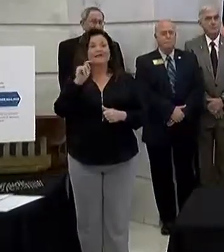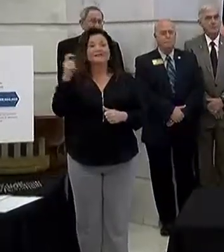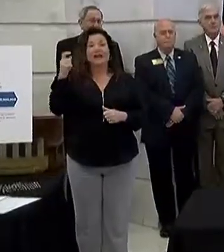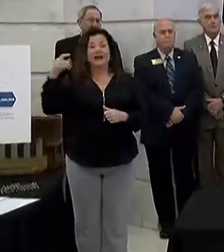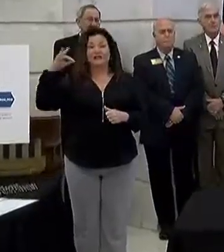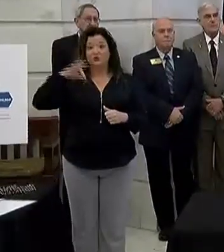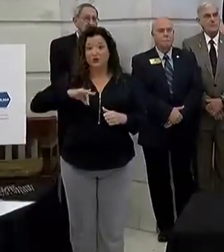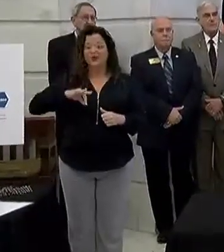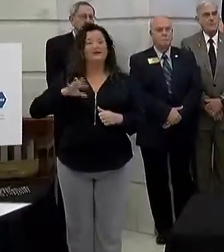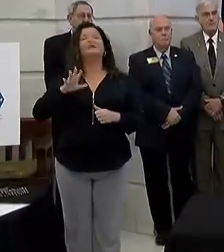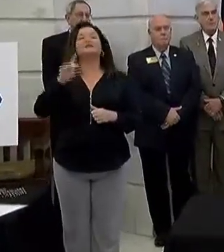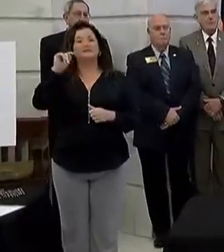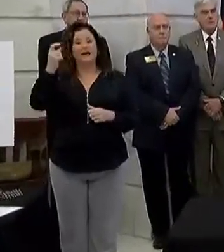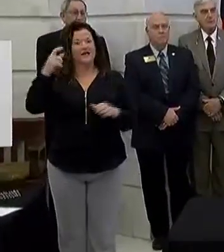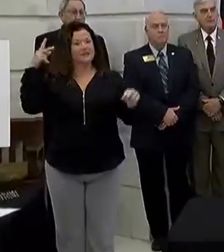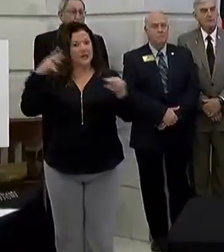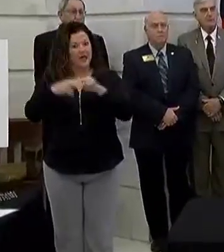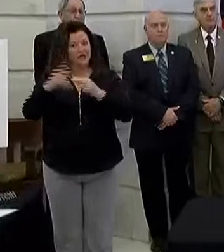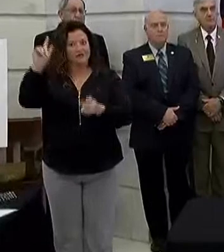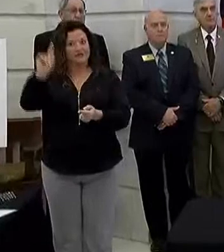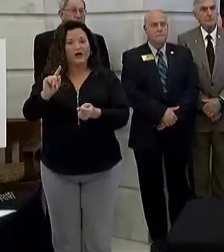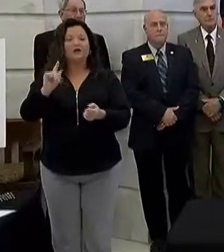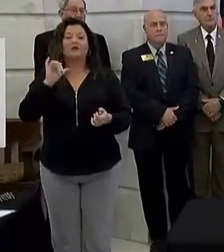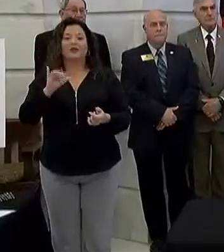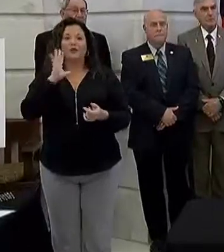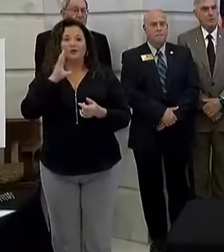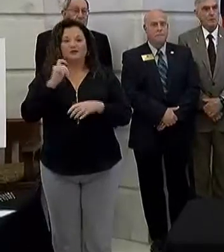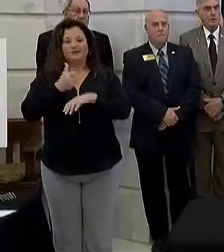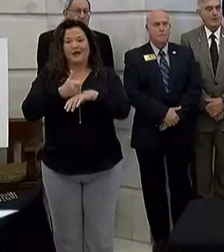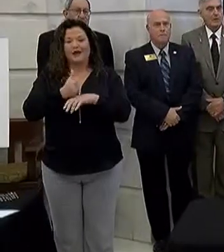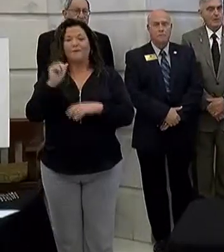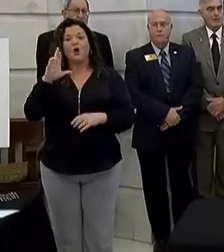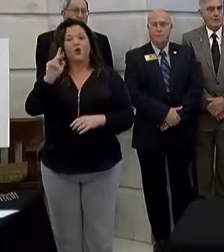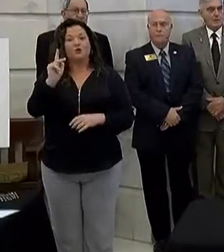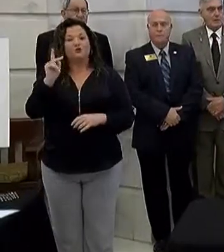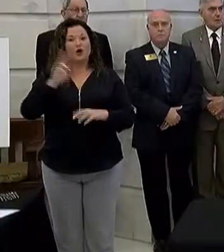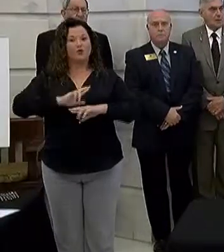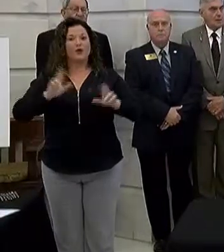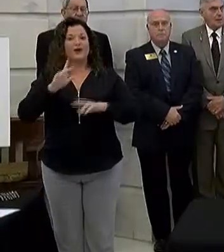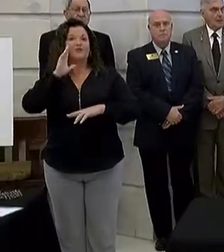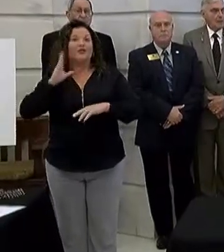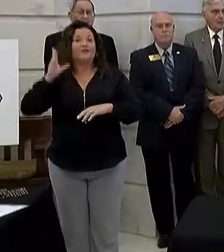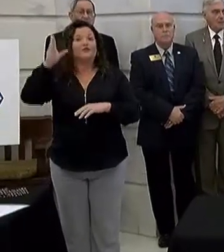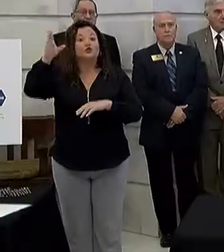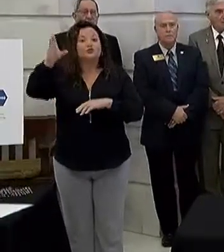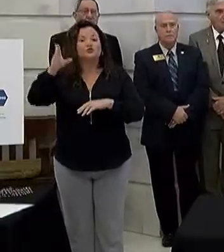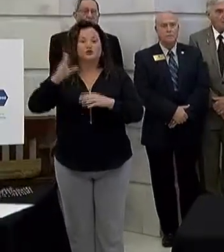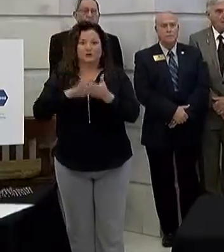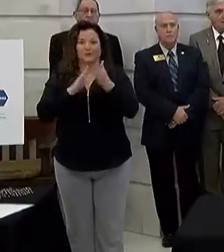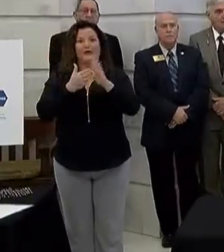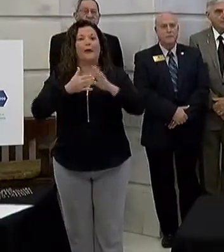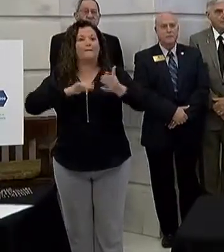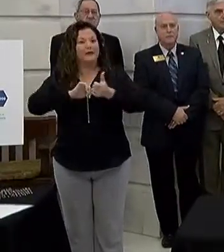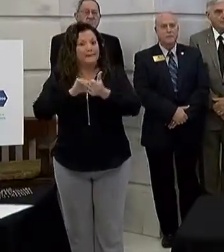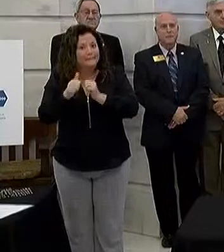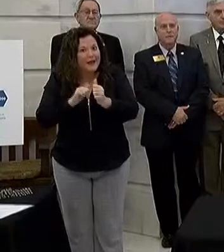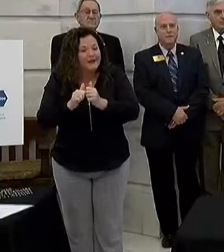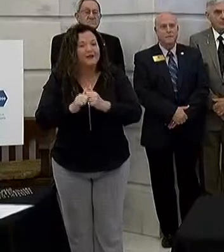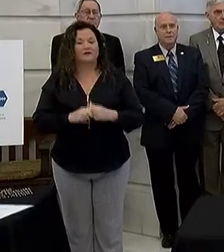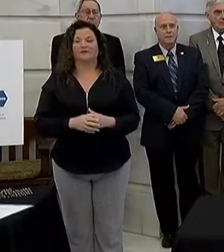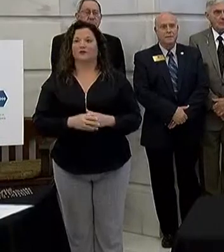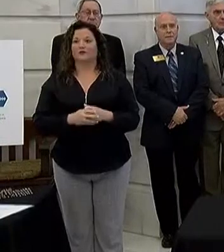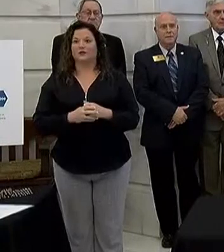cuts that will put us in a position in Arkansas for the future to be competitive, to put